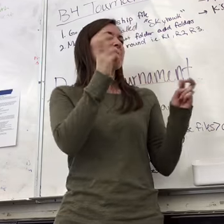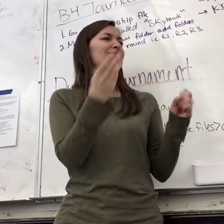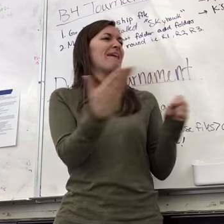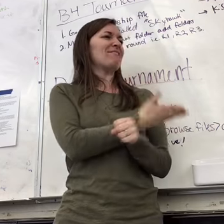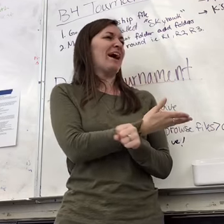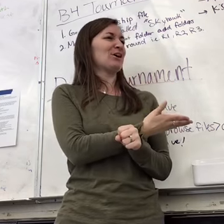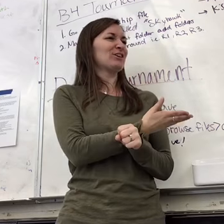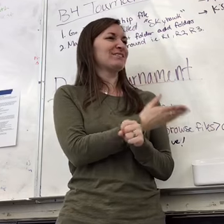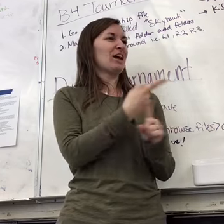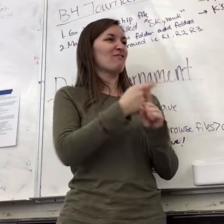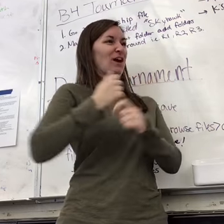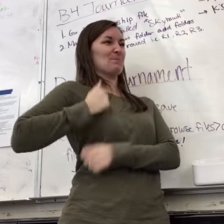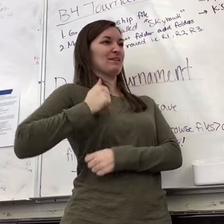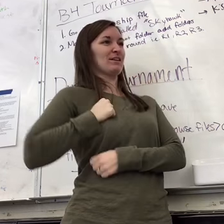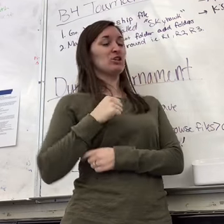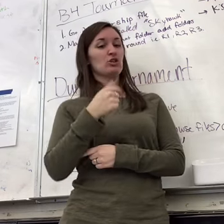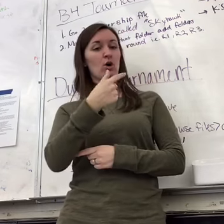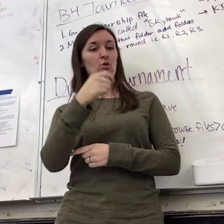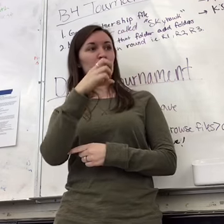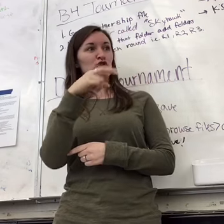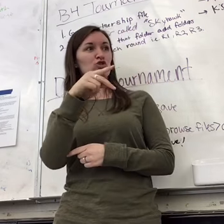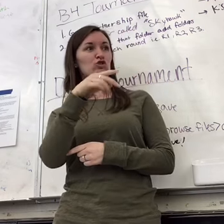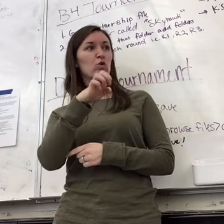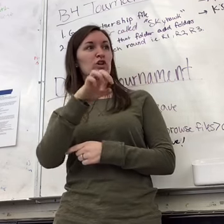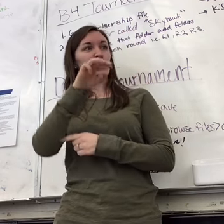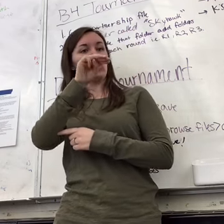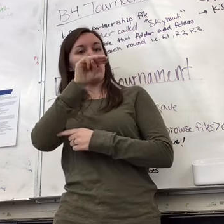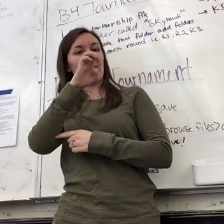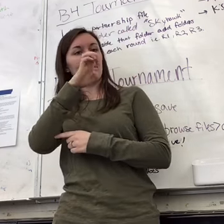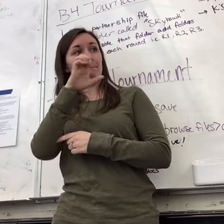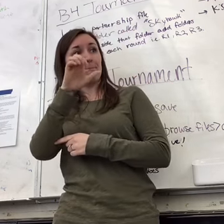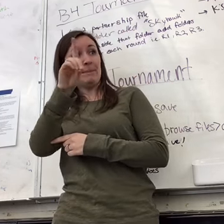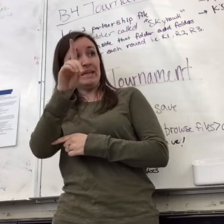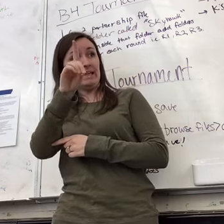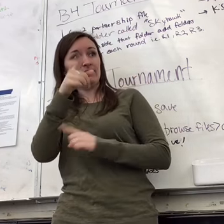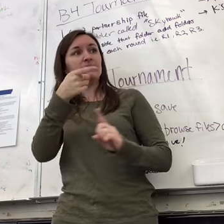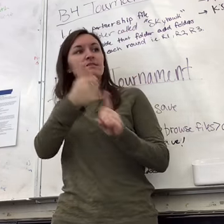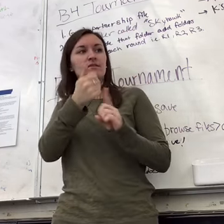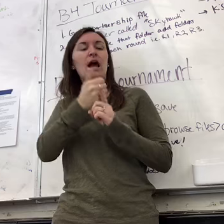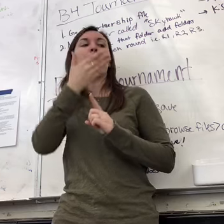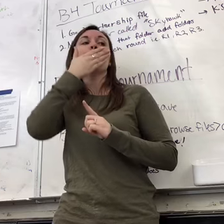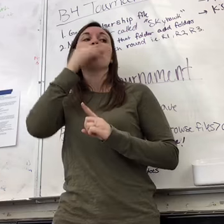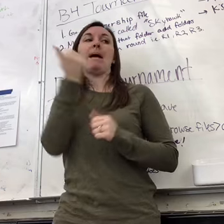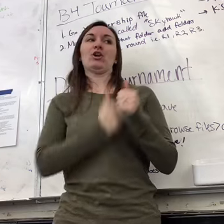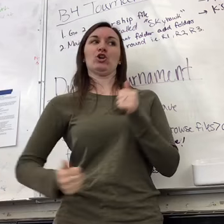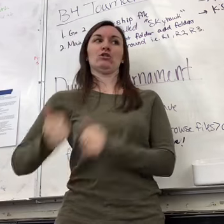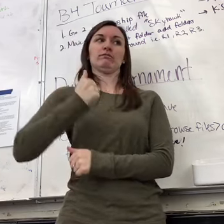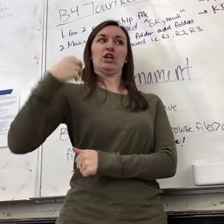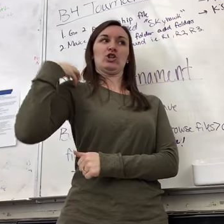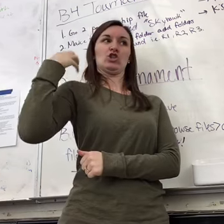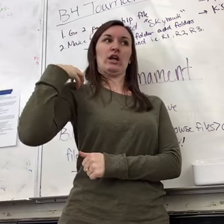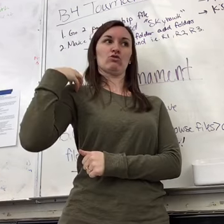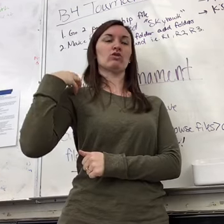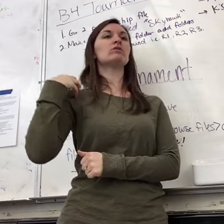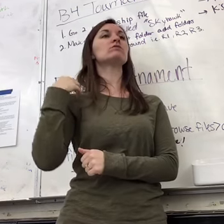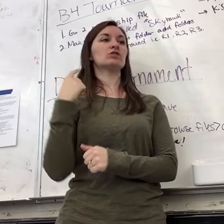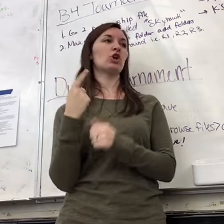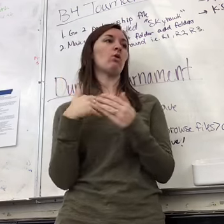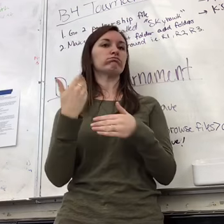George Meade is going to be a better general, but we get better and better as time goes on with generals like Grant and things like that. Meade